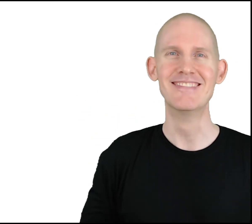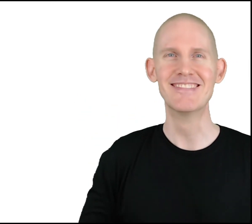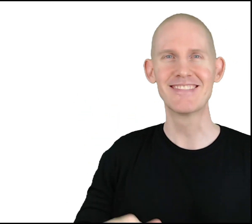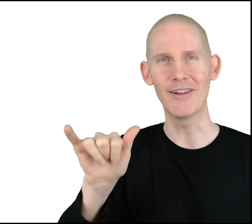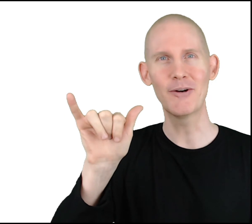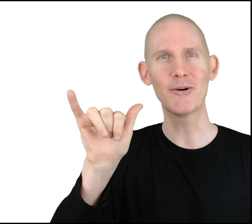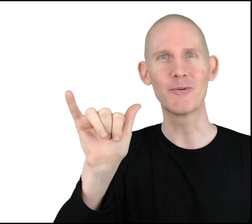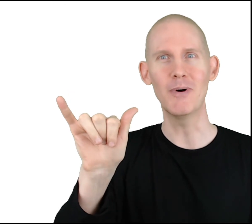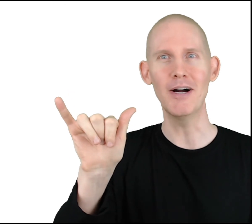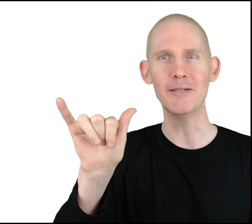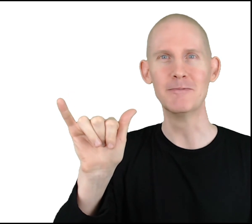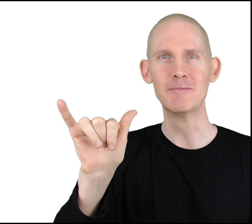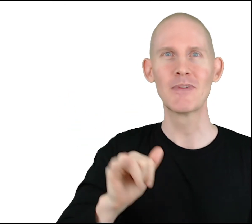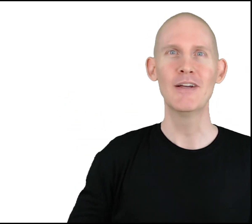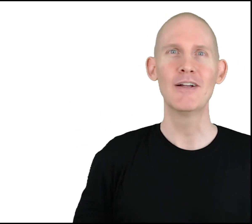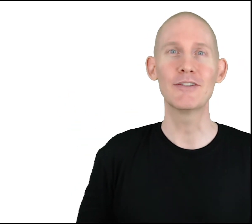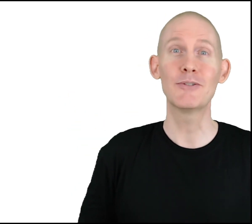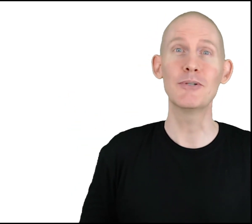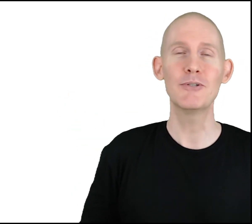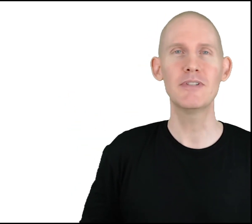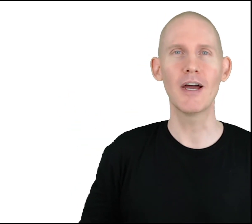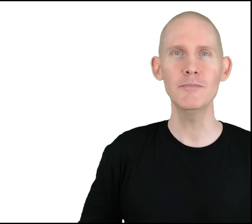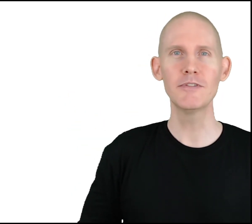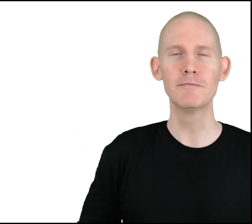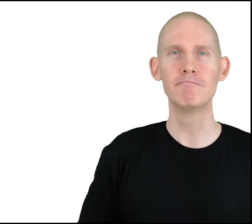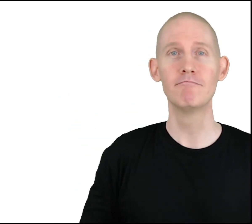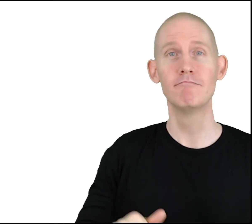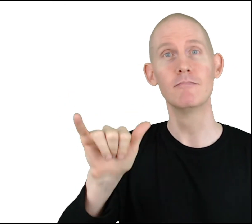The letter Y. Let's do it 2 times.